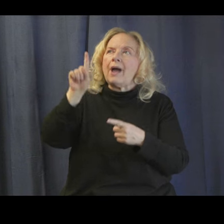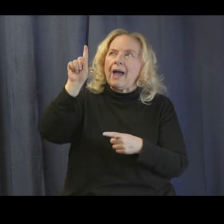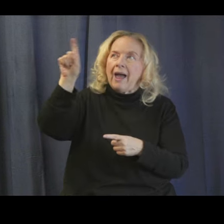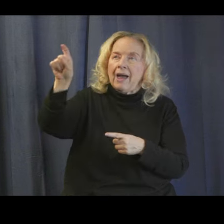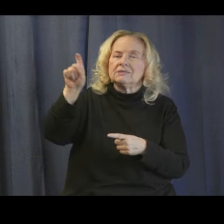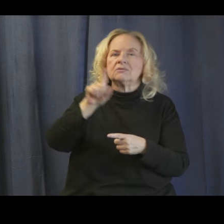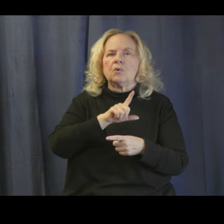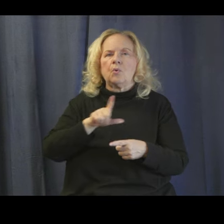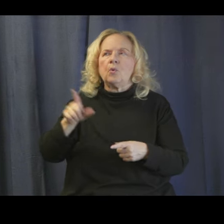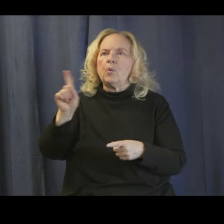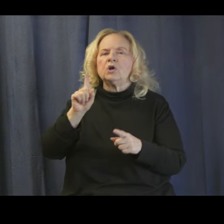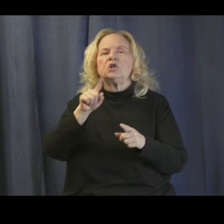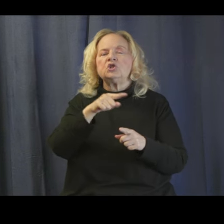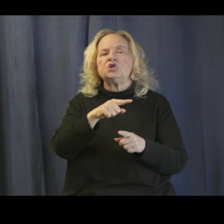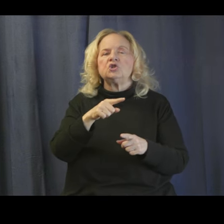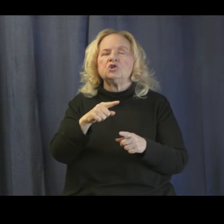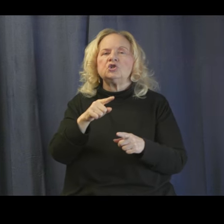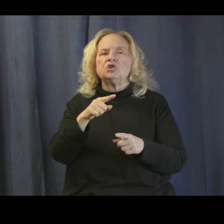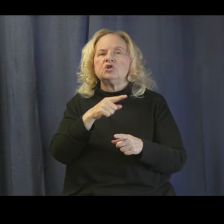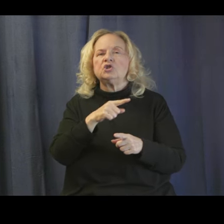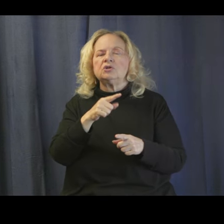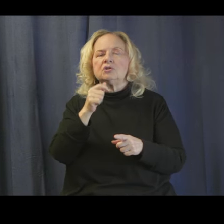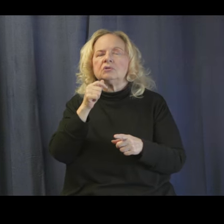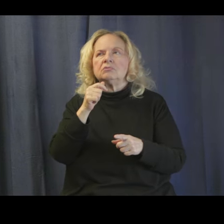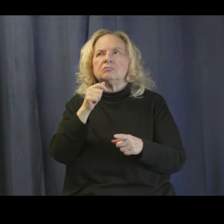to inquire of the Lord?